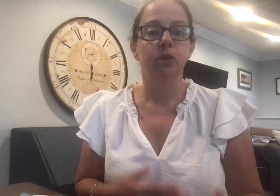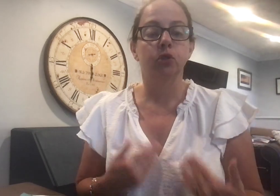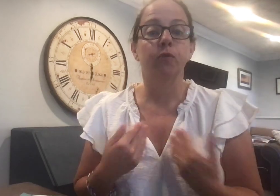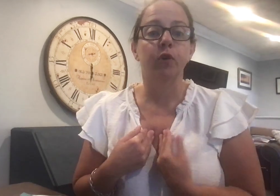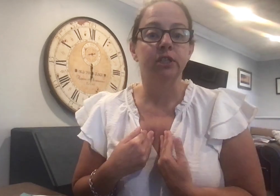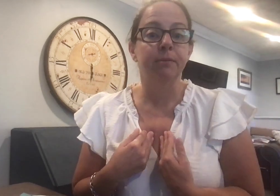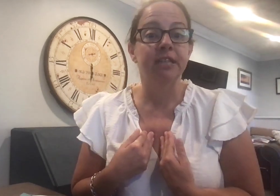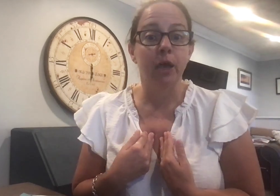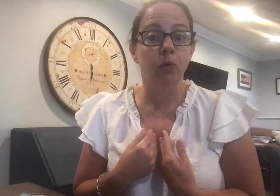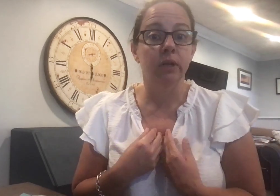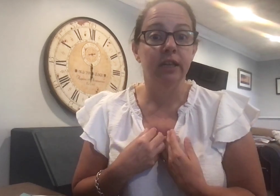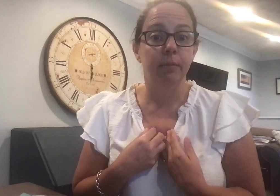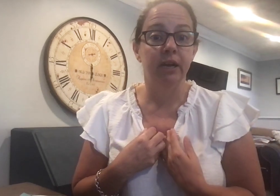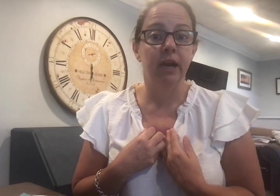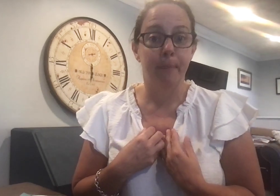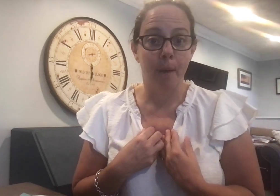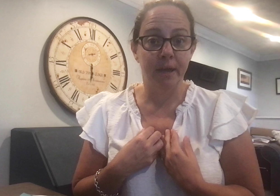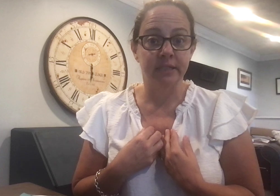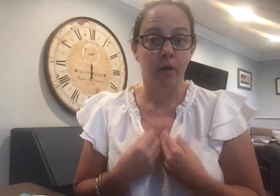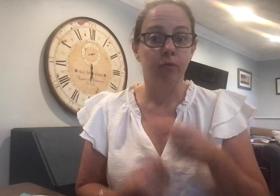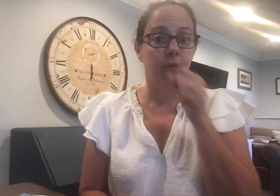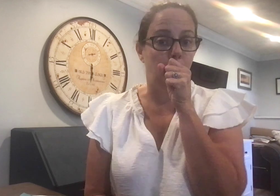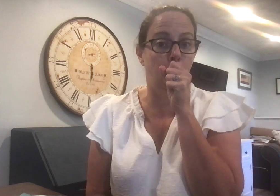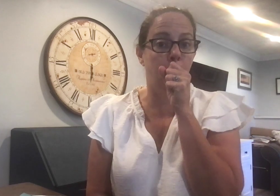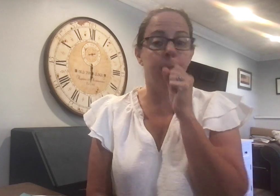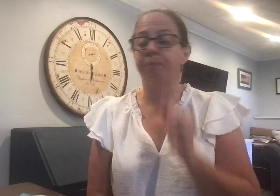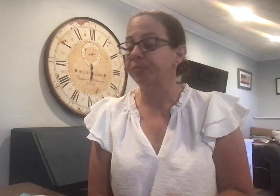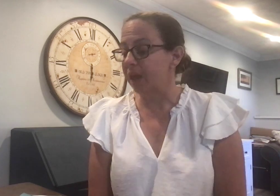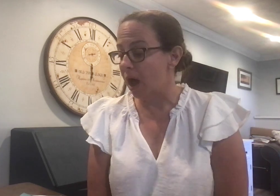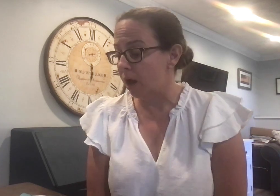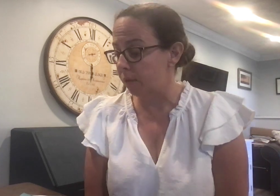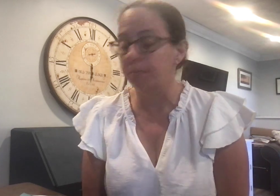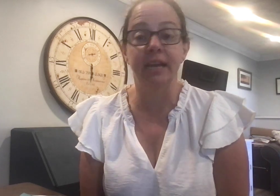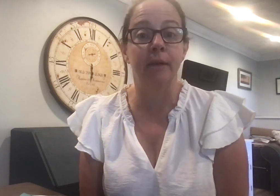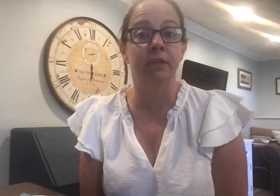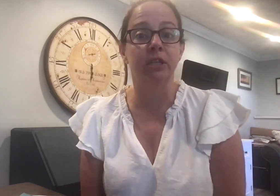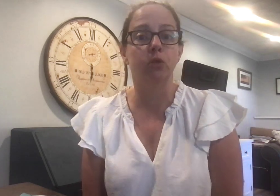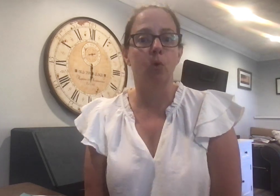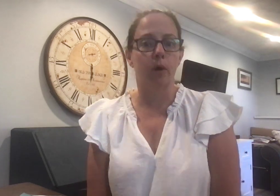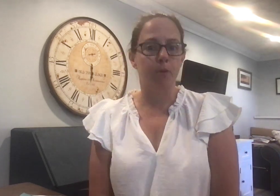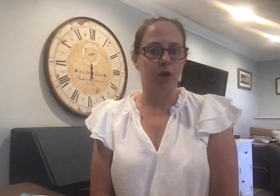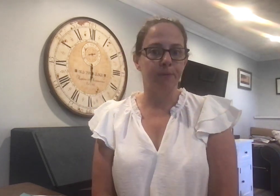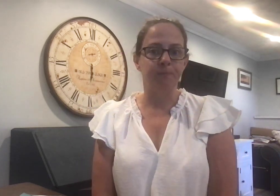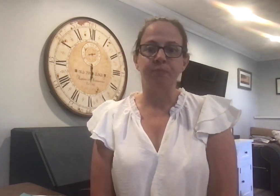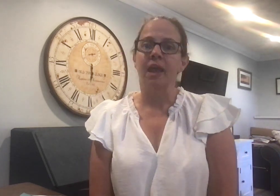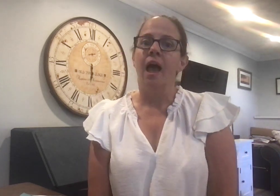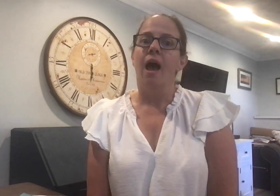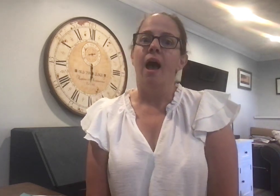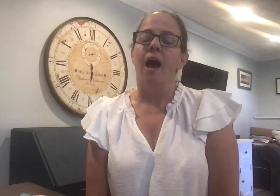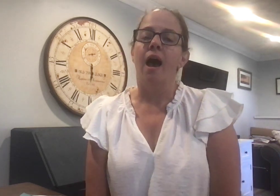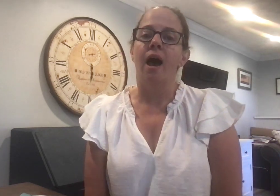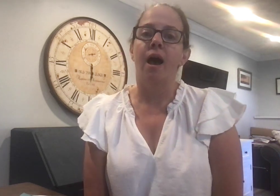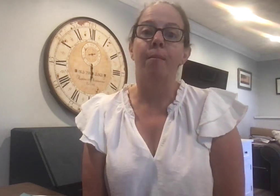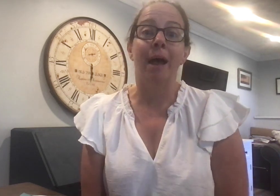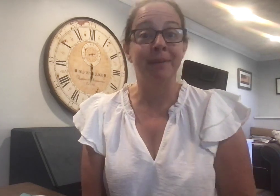So first, let me tell you a little bit about myself. My name is Laura Martin. I'm